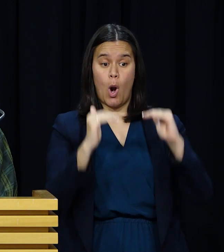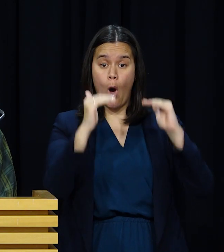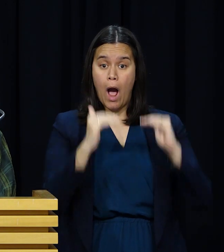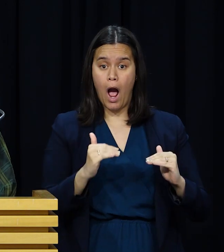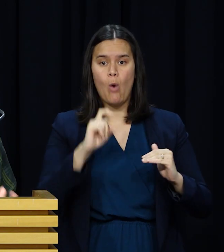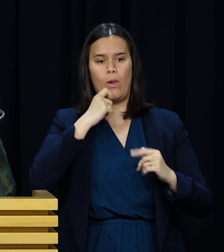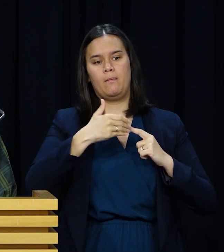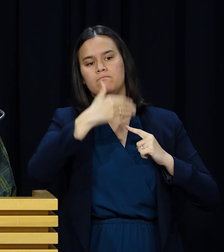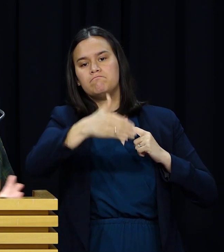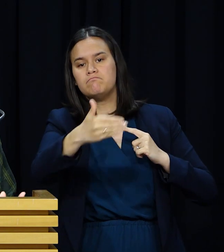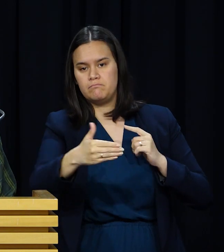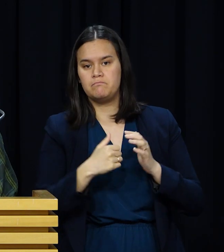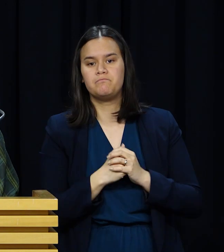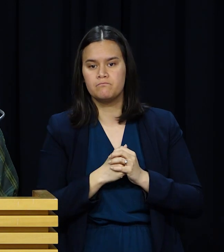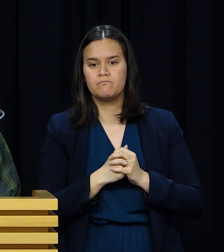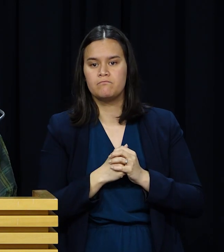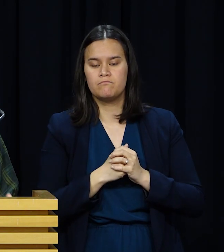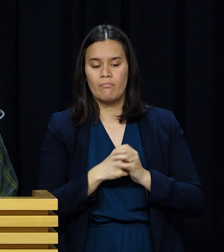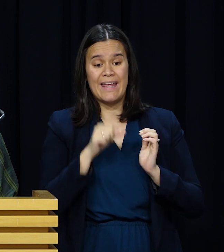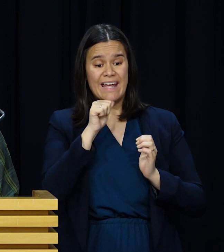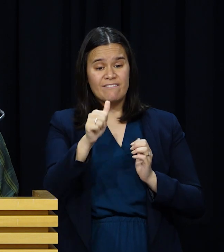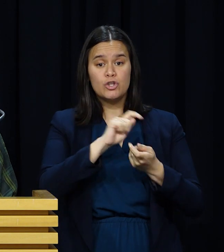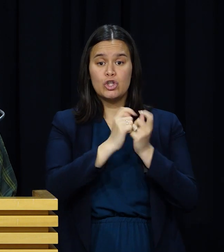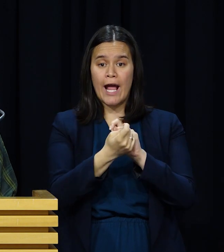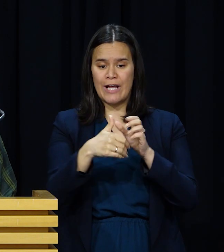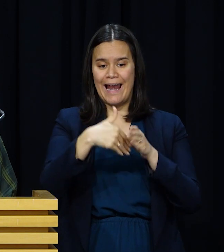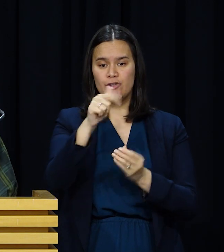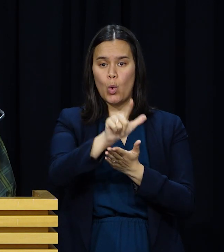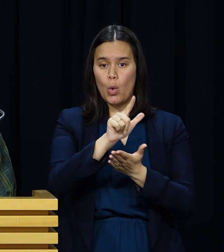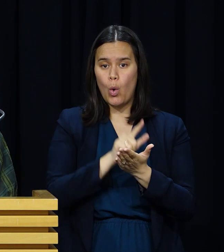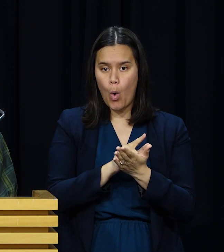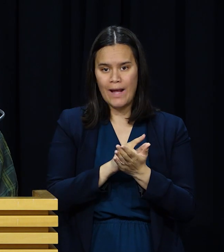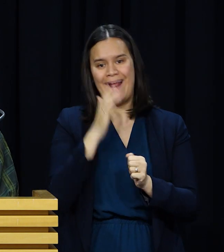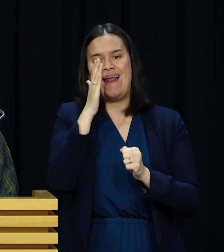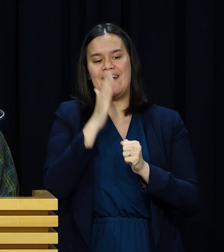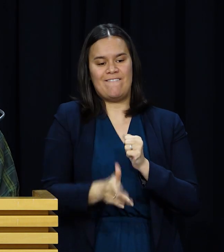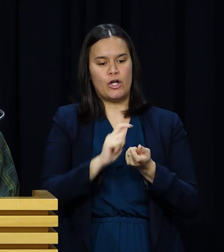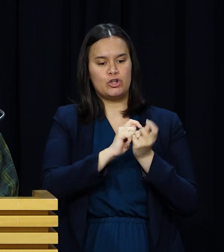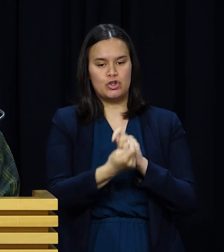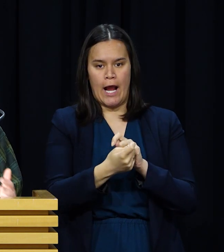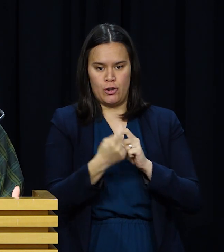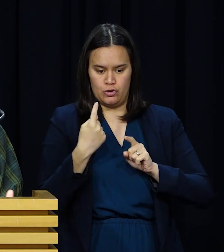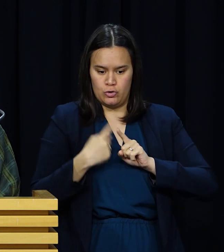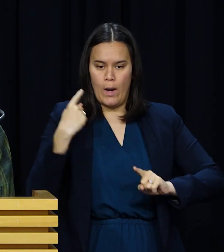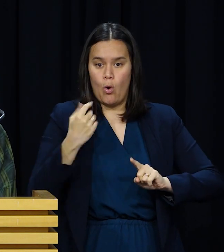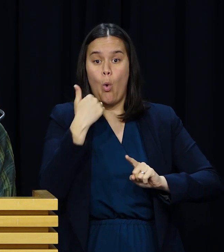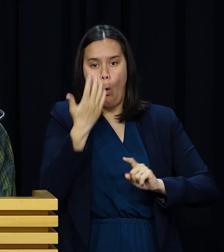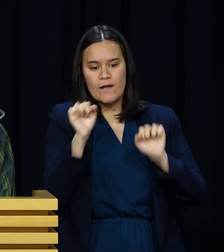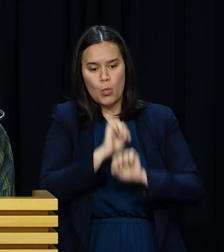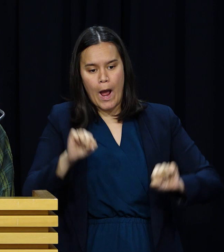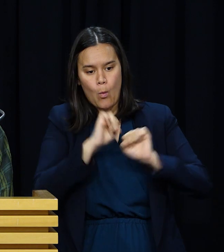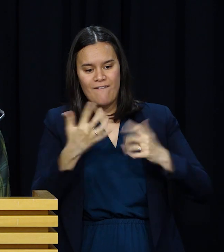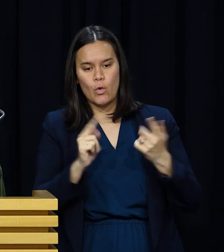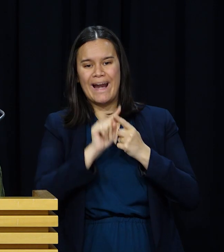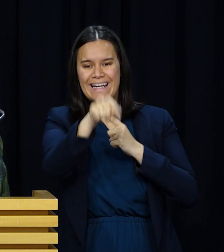over an election to make sure that regardless of who it may impact or affect, you give it due time to bed in, and there's no accusation of it